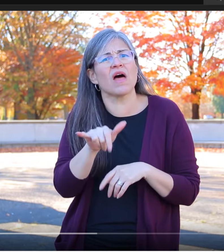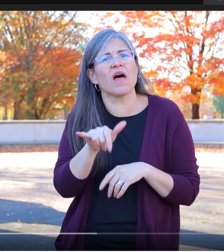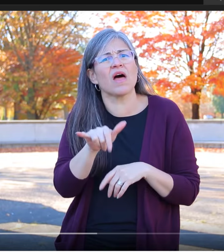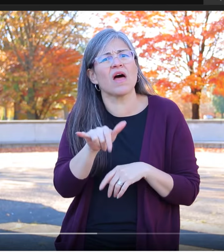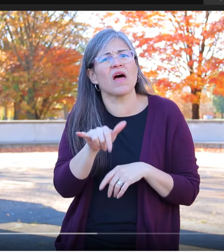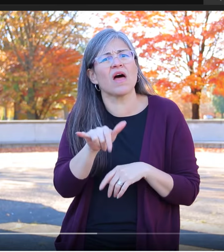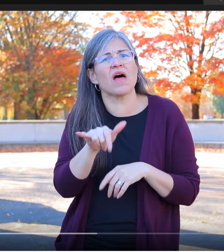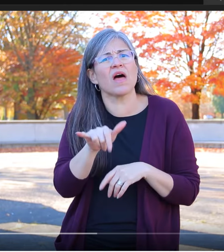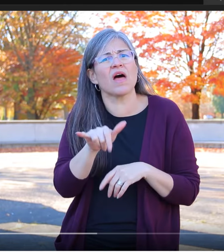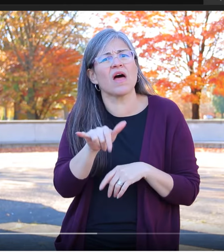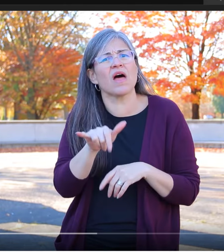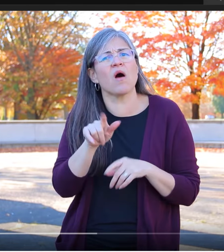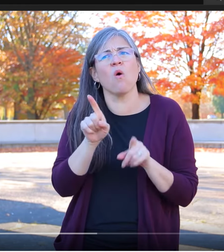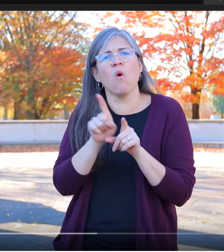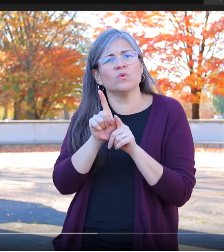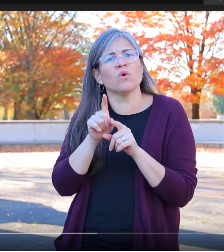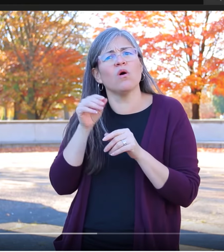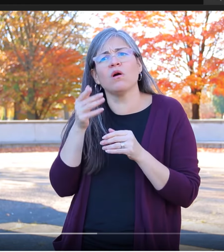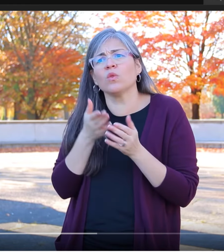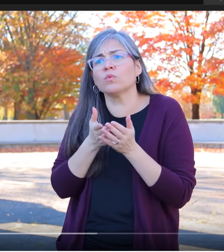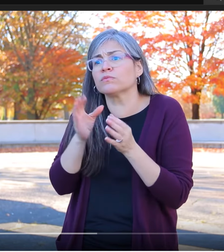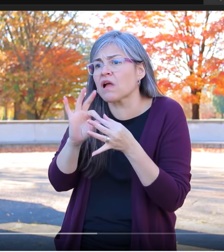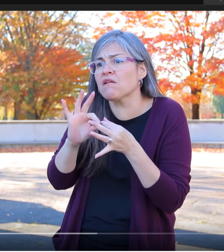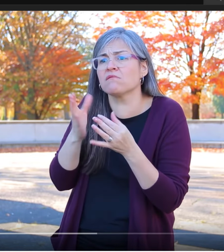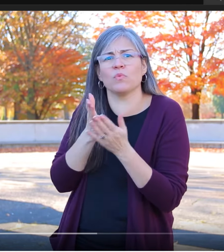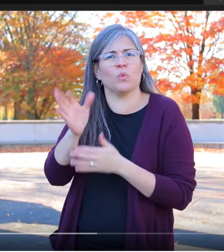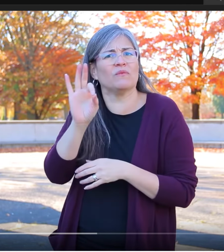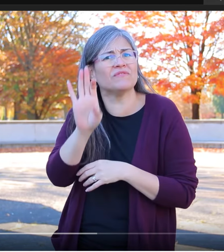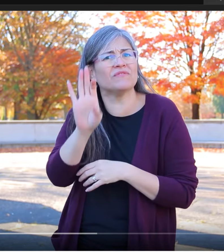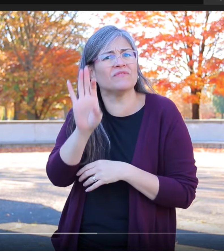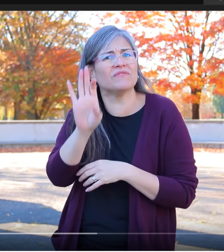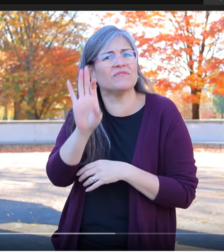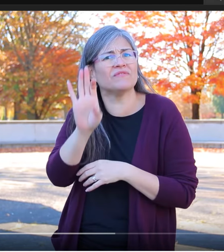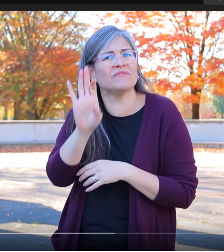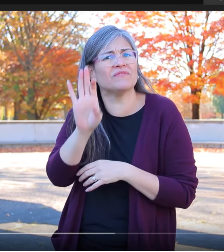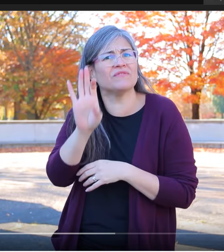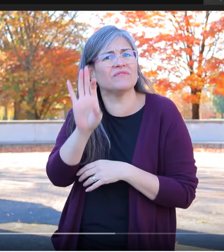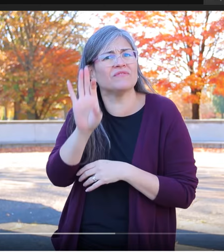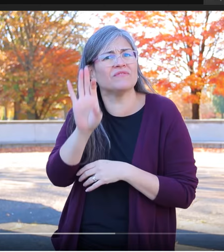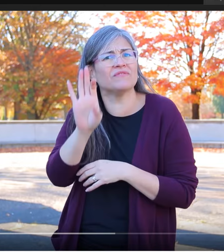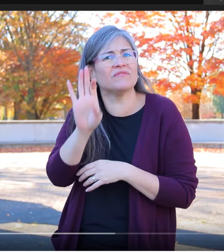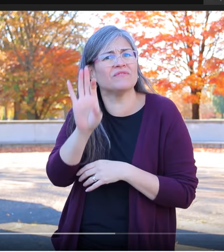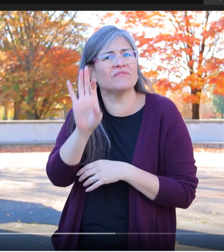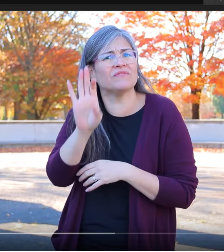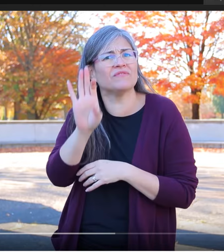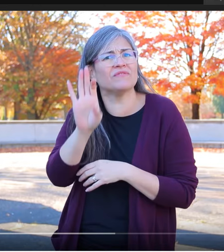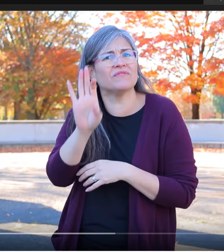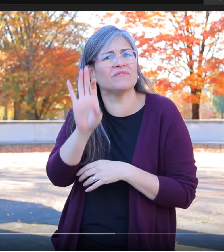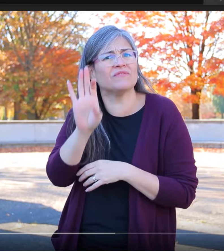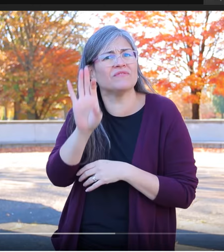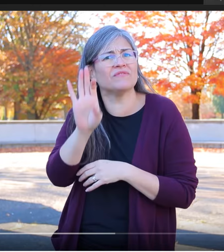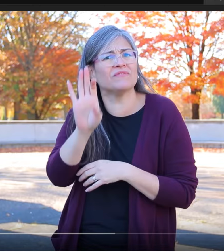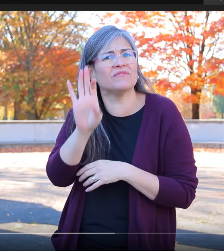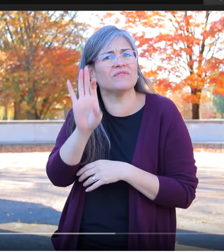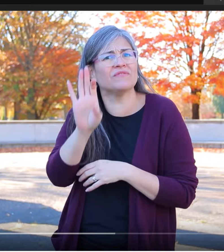Continue. Not only that, also through chat, through discussion on